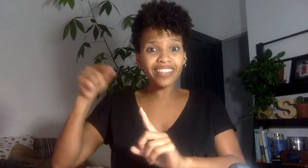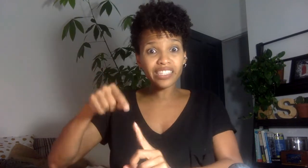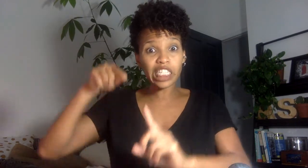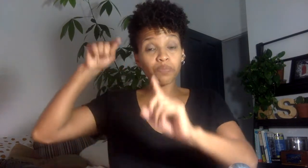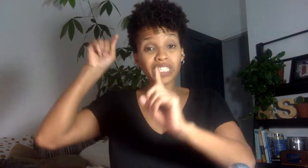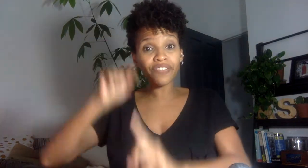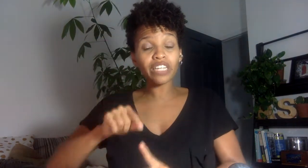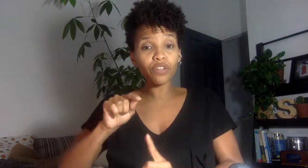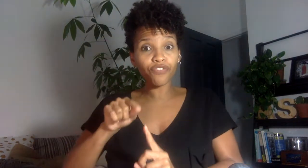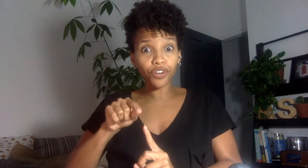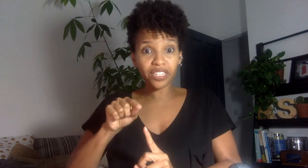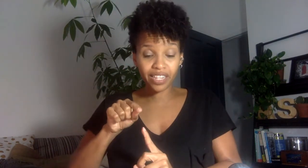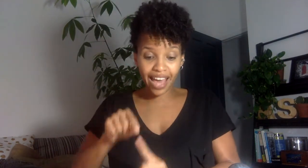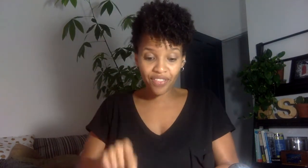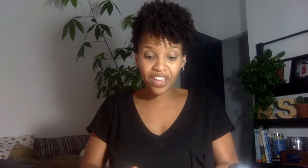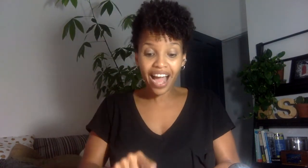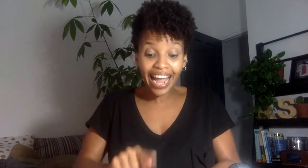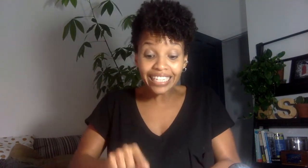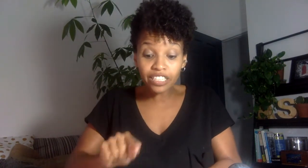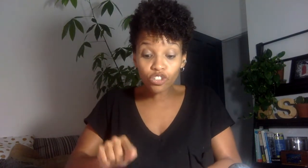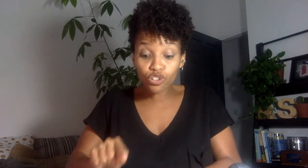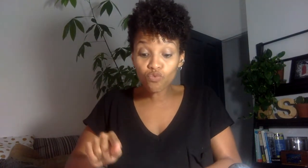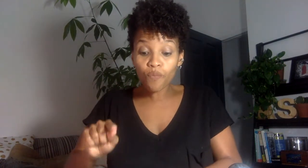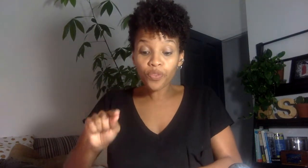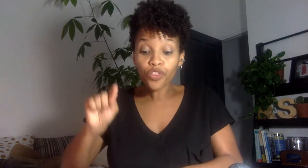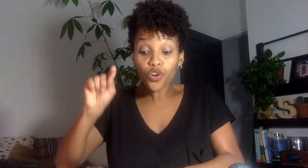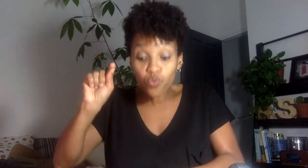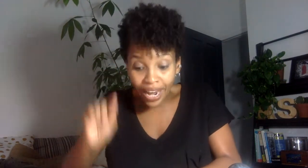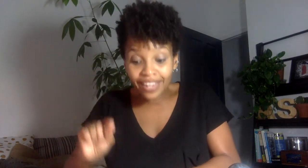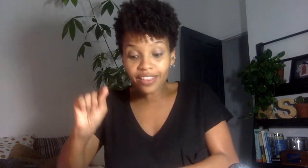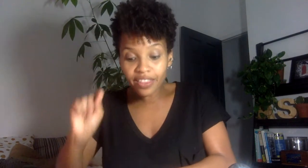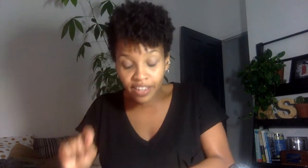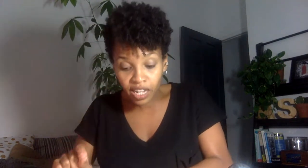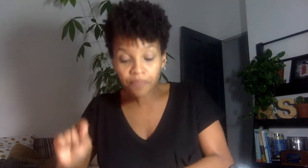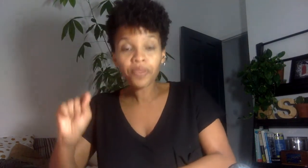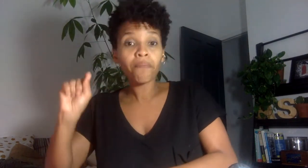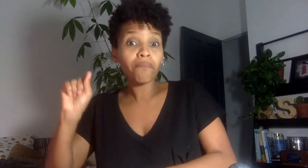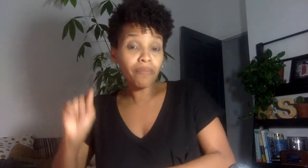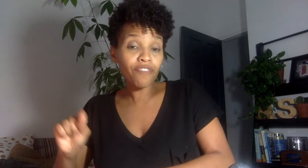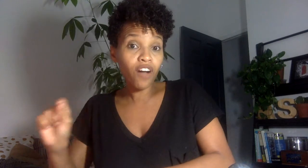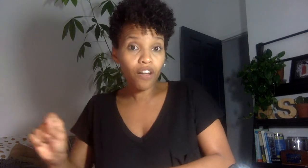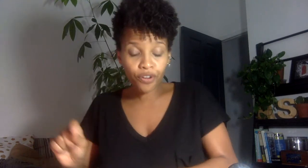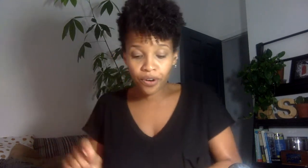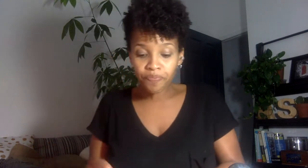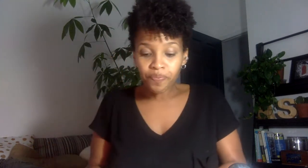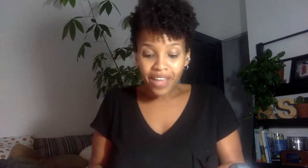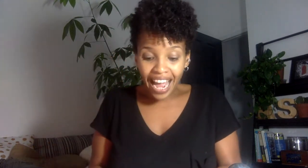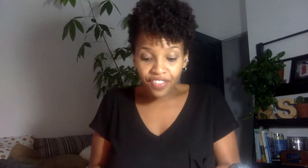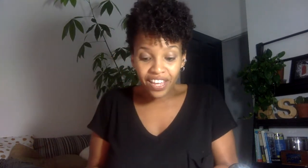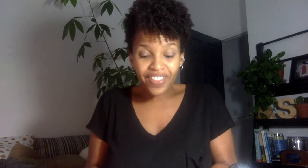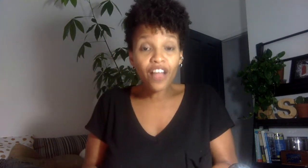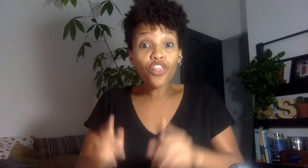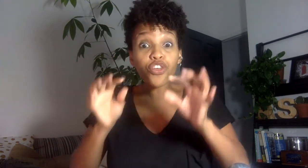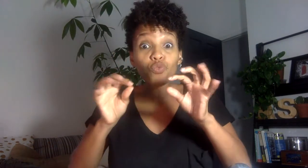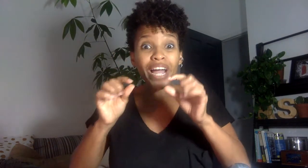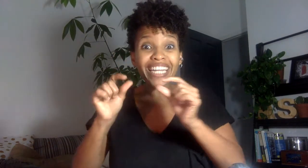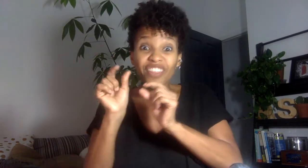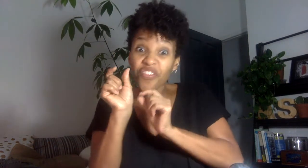is specifically referring to that thing, I didn't do the right thing by my father. I think that the right